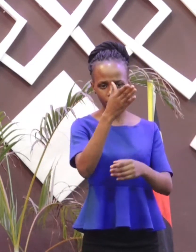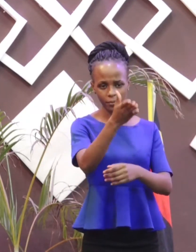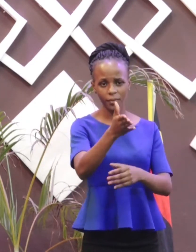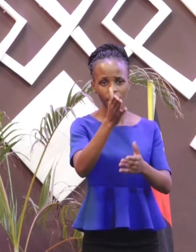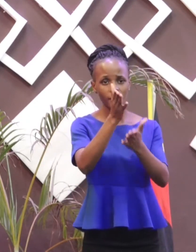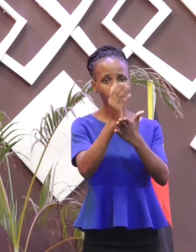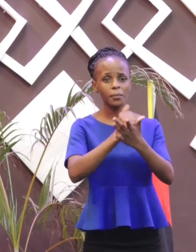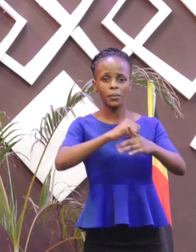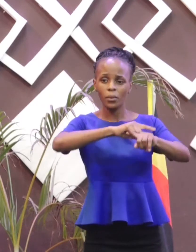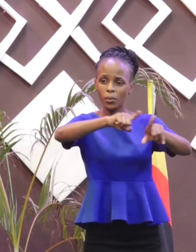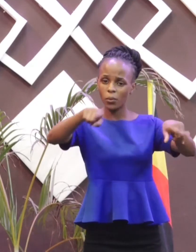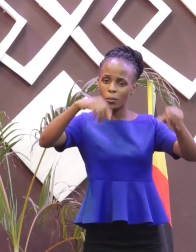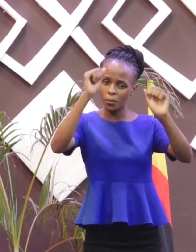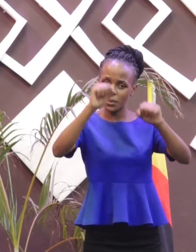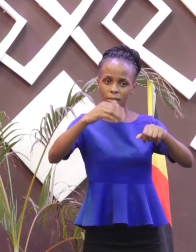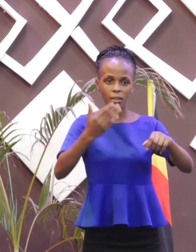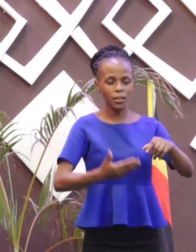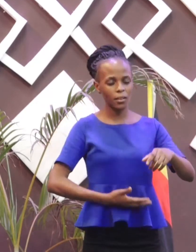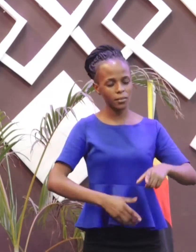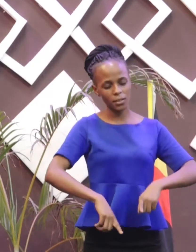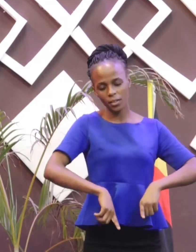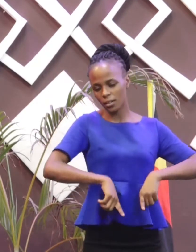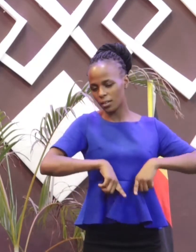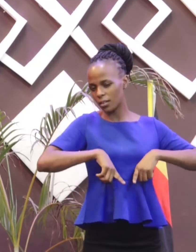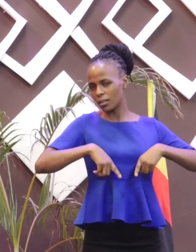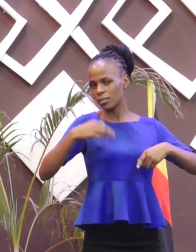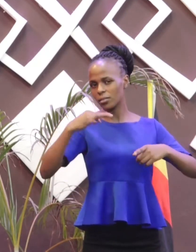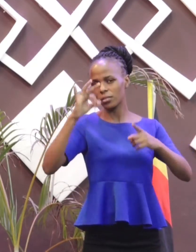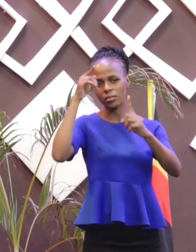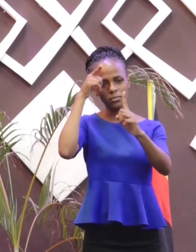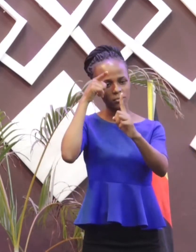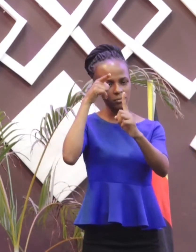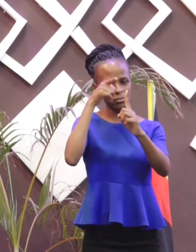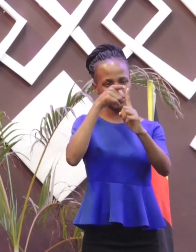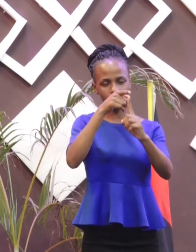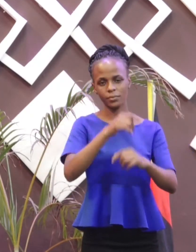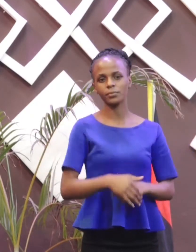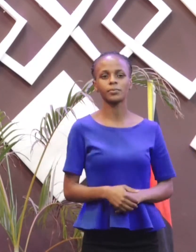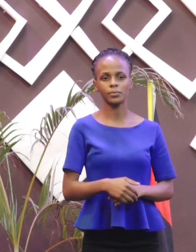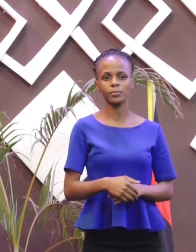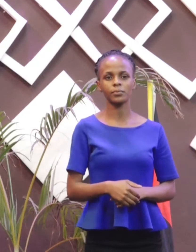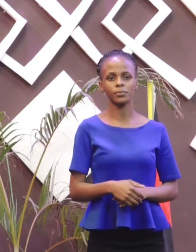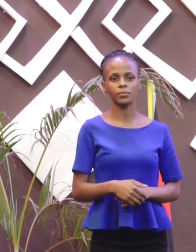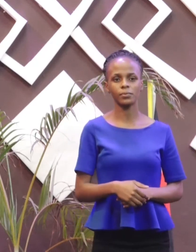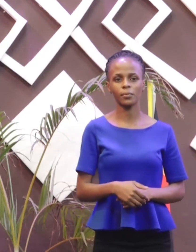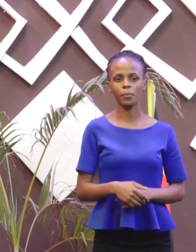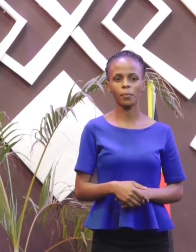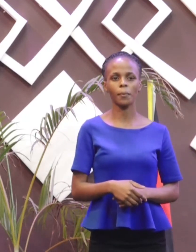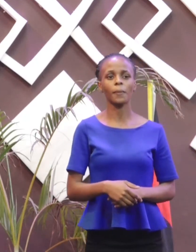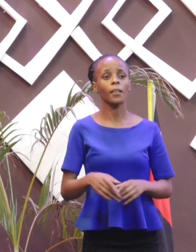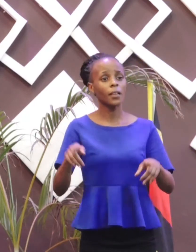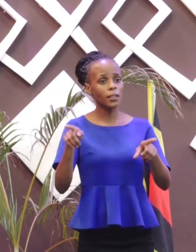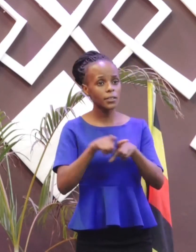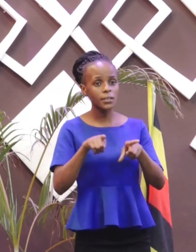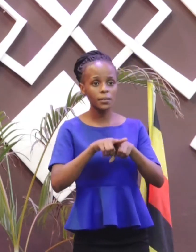Because we ought to live a life of purpose. Kubanga tulino kubera mbulamu tutambulire mbulamu obuline bigendererwa. And